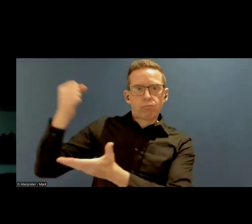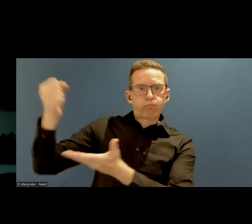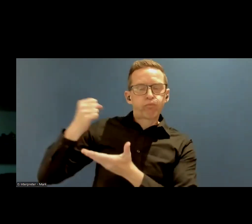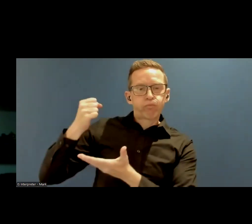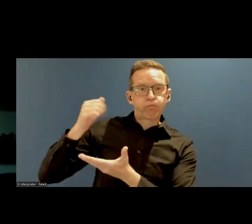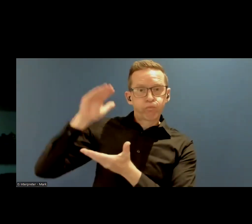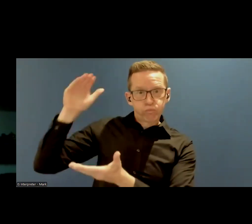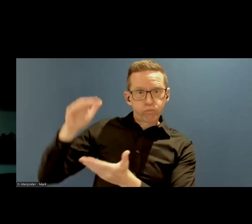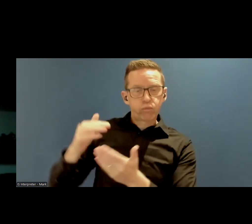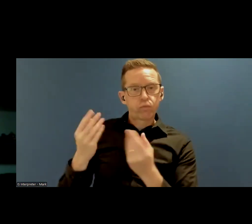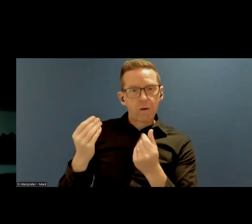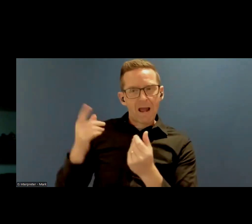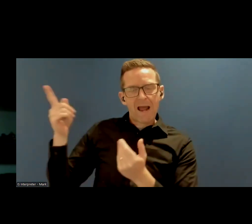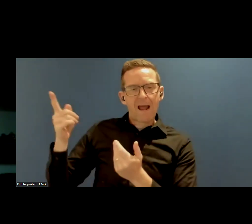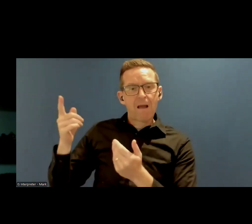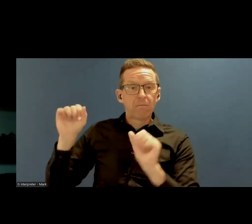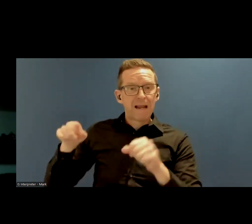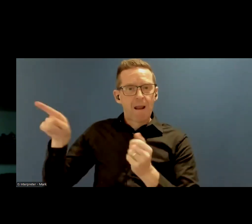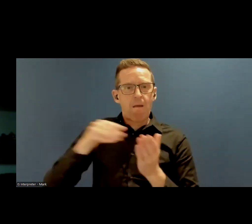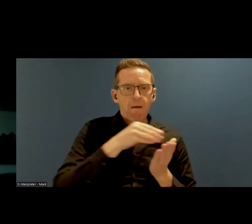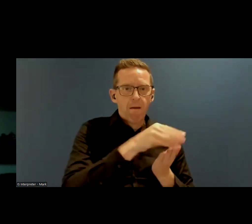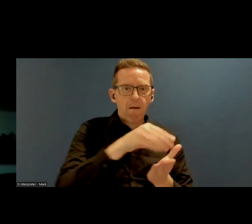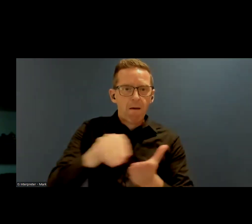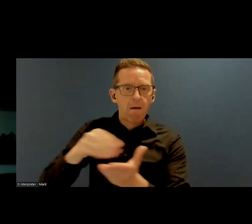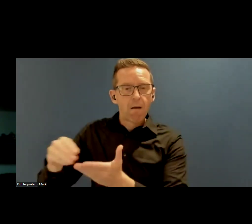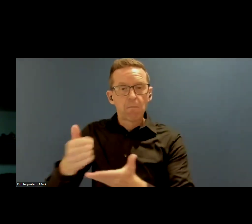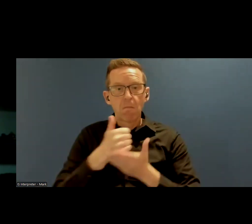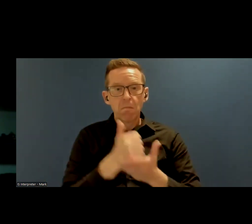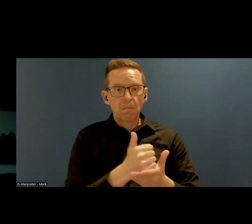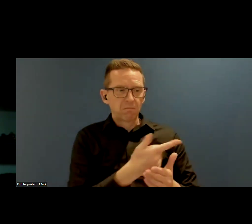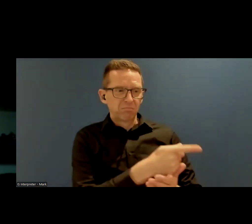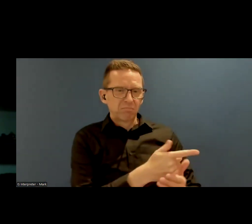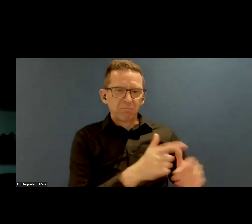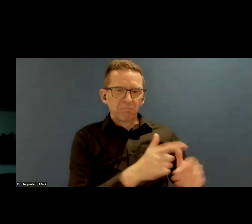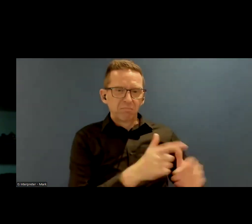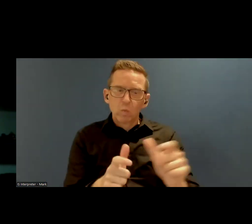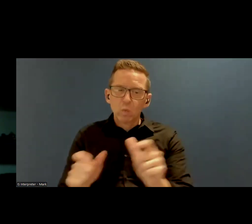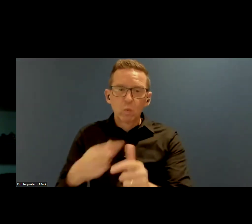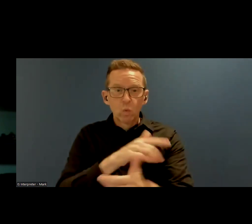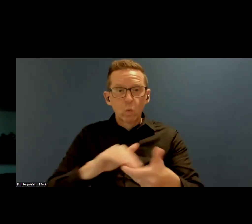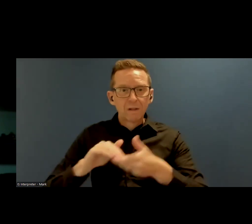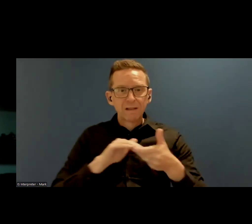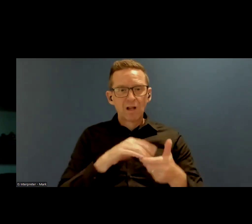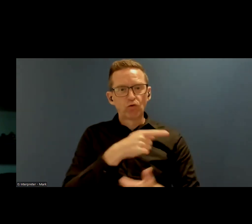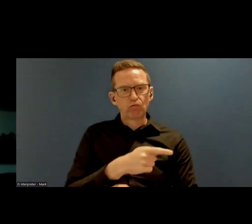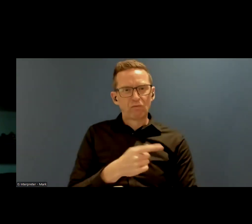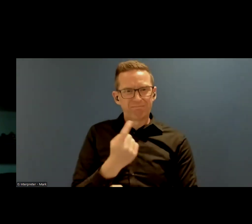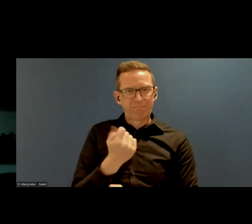to not forget about the smaller ones that don't have funding or have the minimum of funding. We must